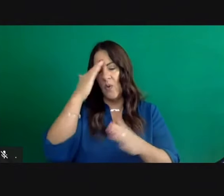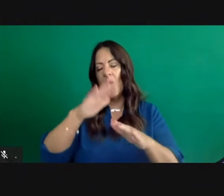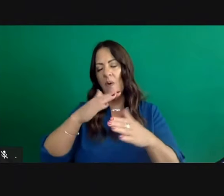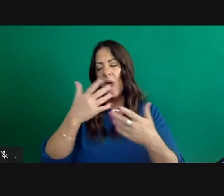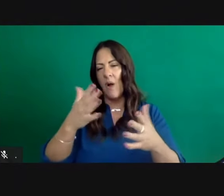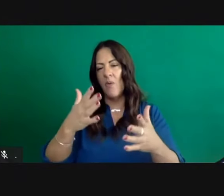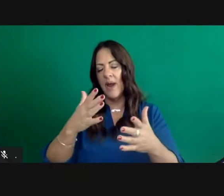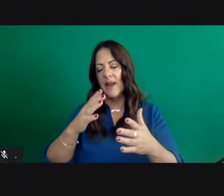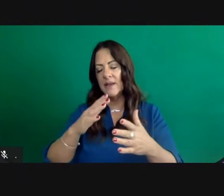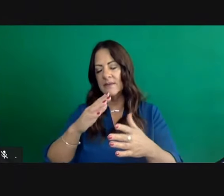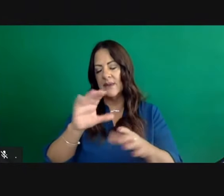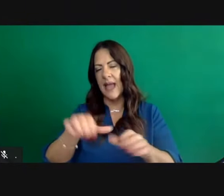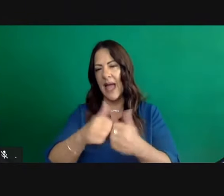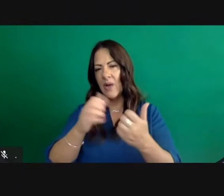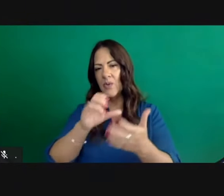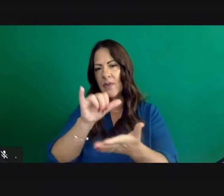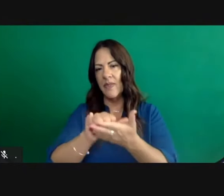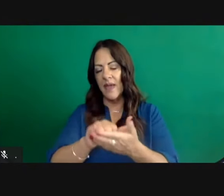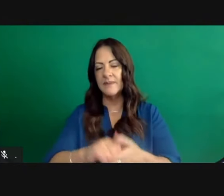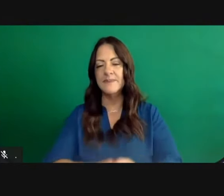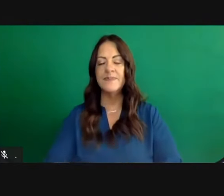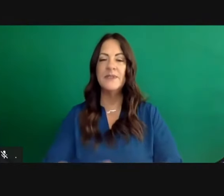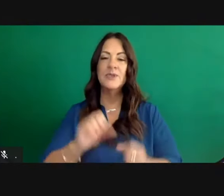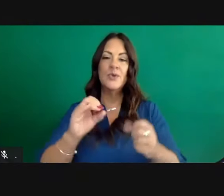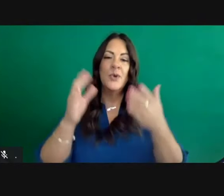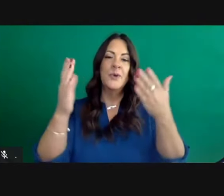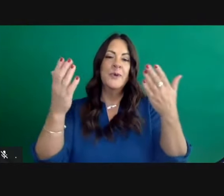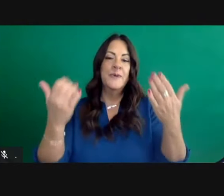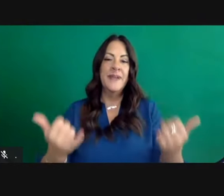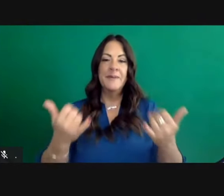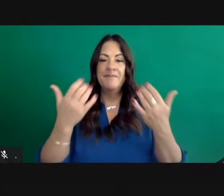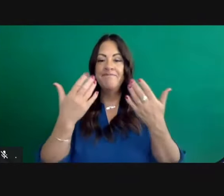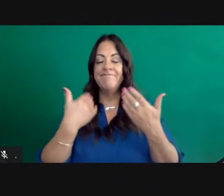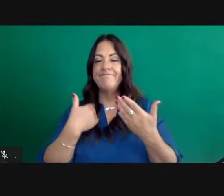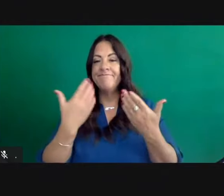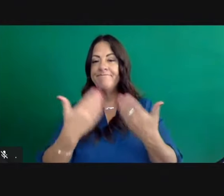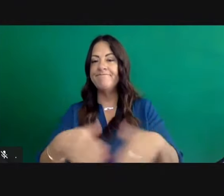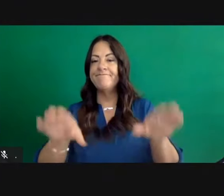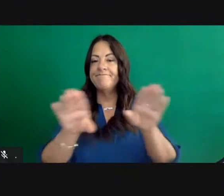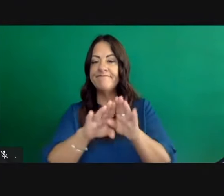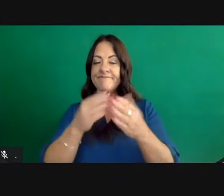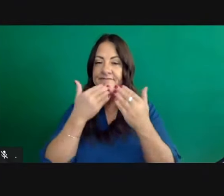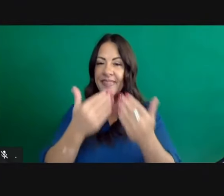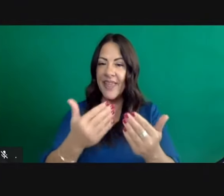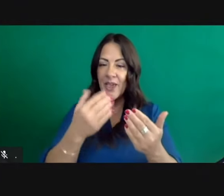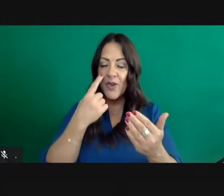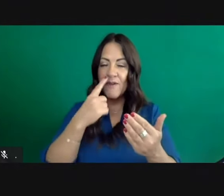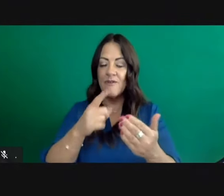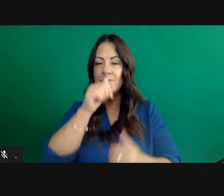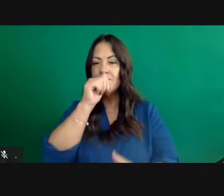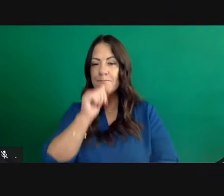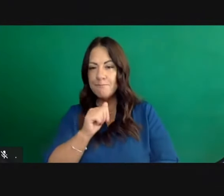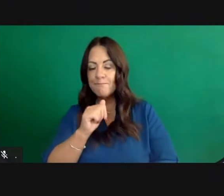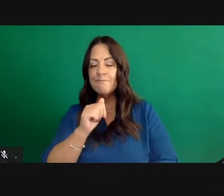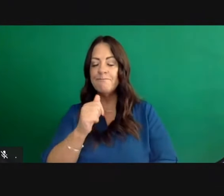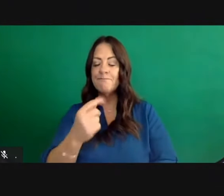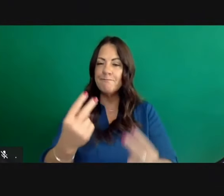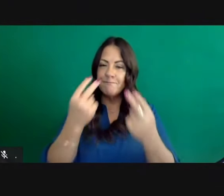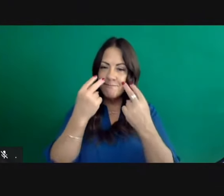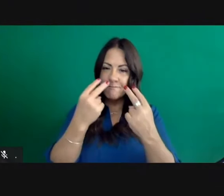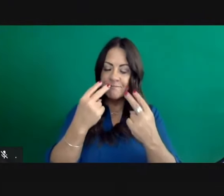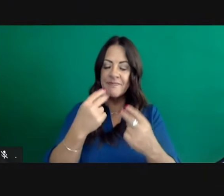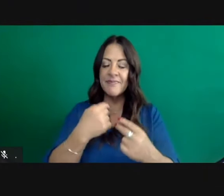overall. So with that, I thank you for bearing with me on what was a longer than usual